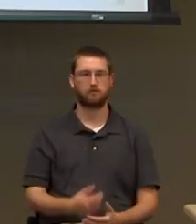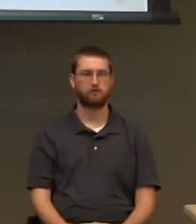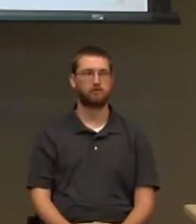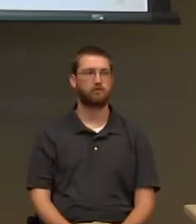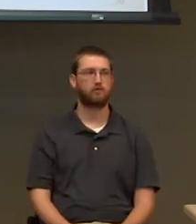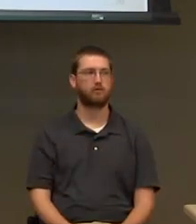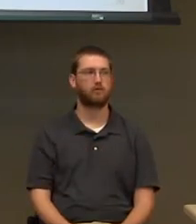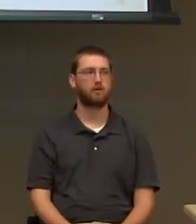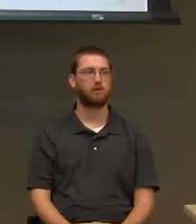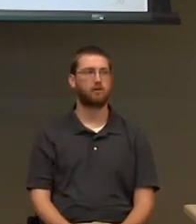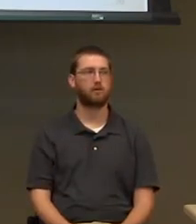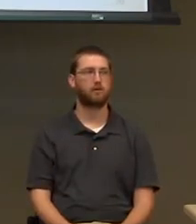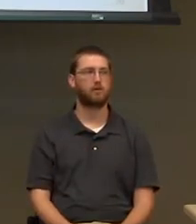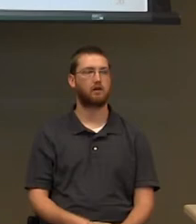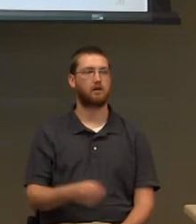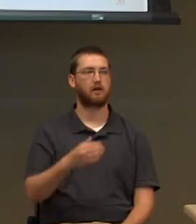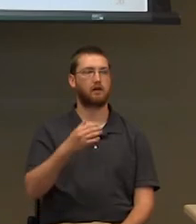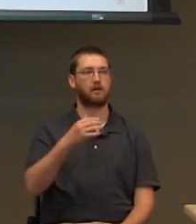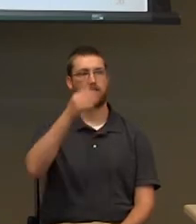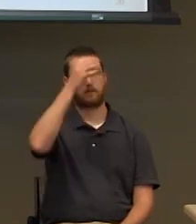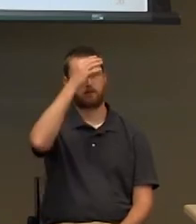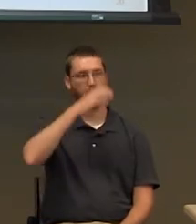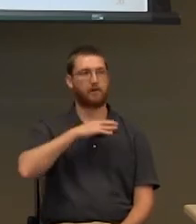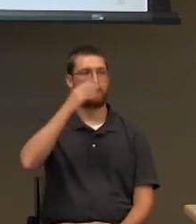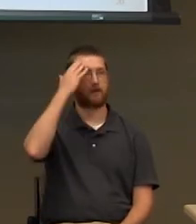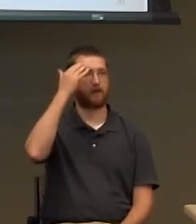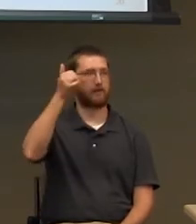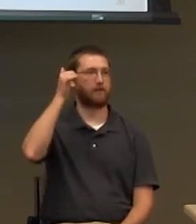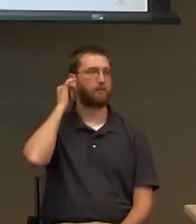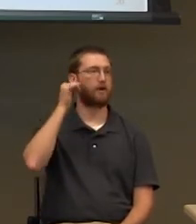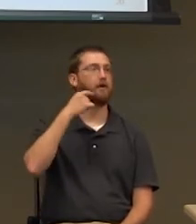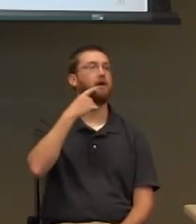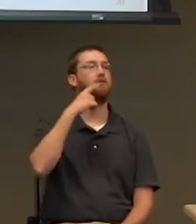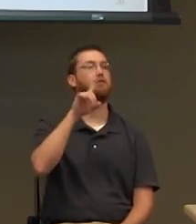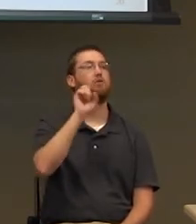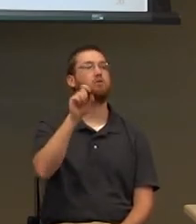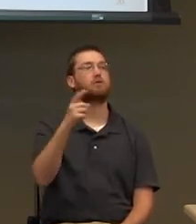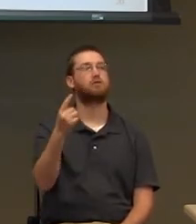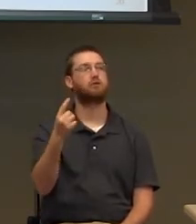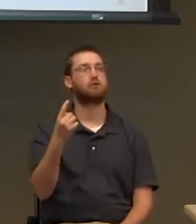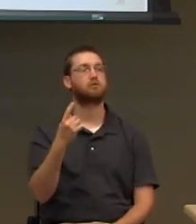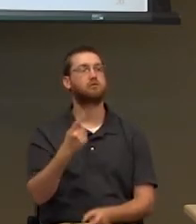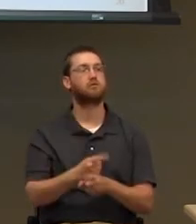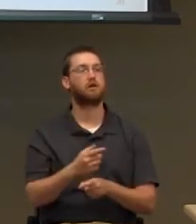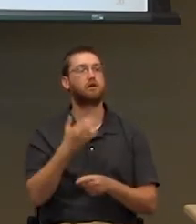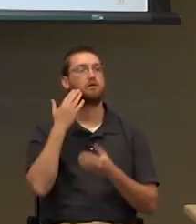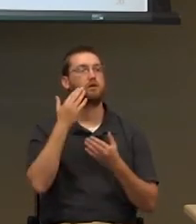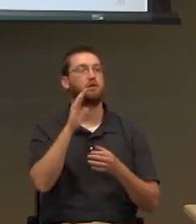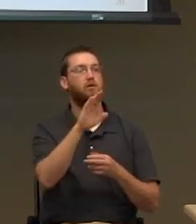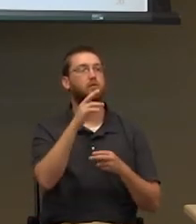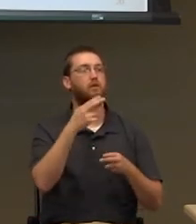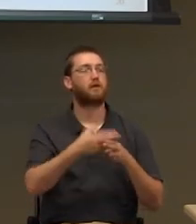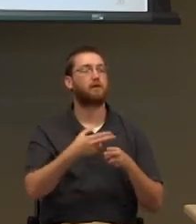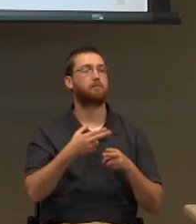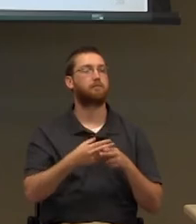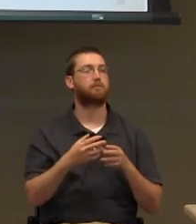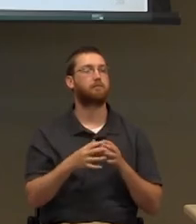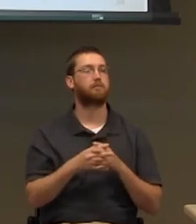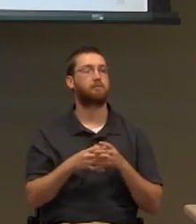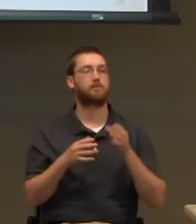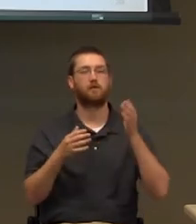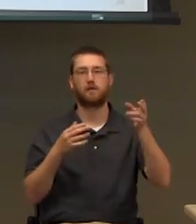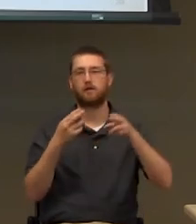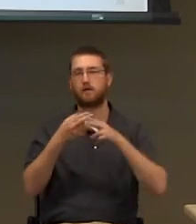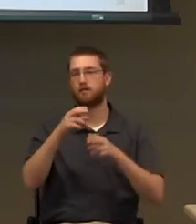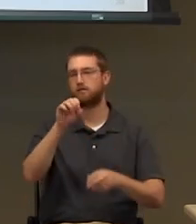All right, gentleman with the hat in the back there, you raise your hand first. Oh, you raised your hand? Okay. Sorry, I don't know your name. Bill, my name's